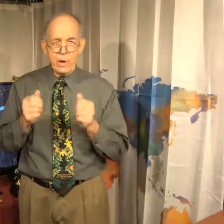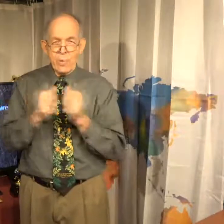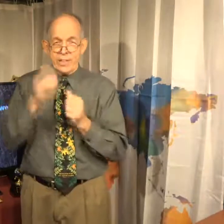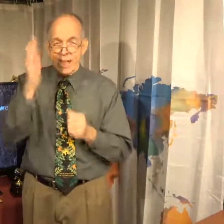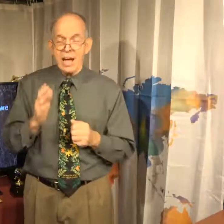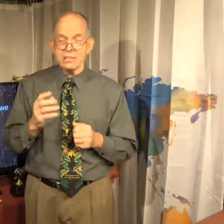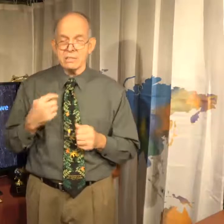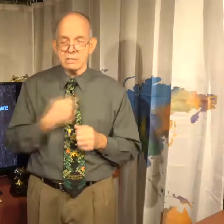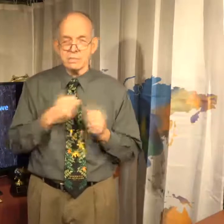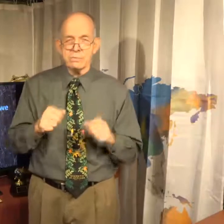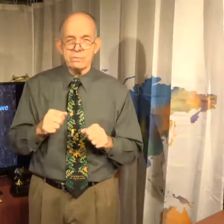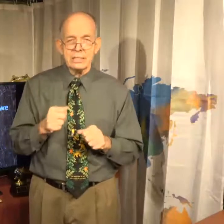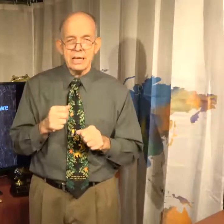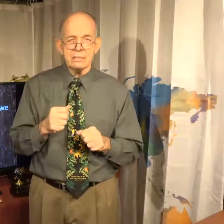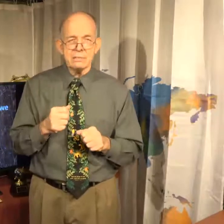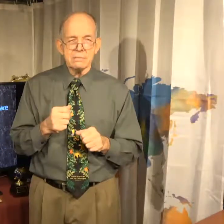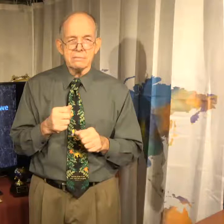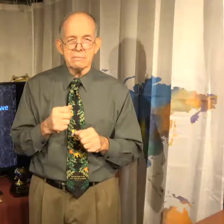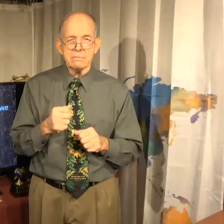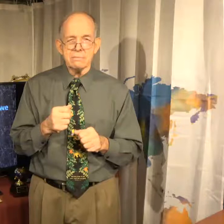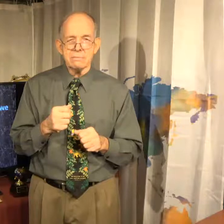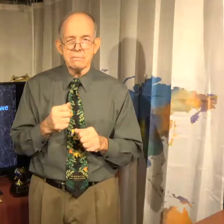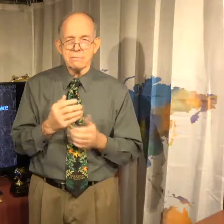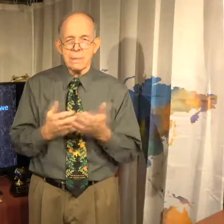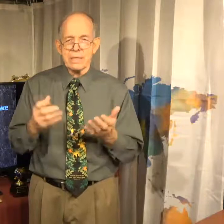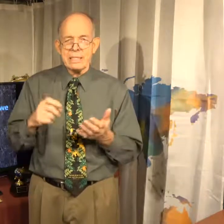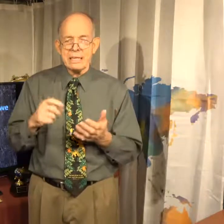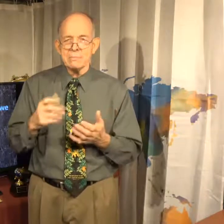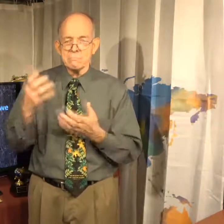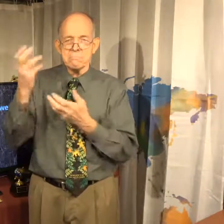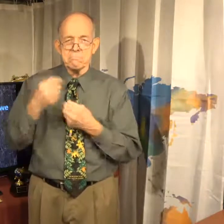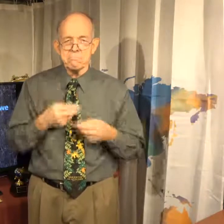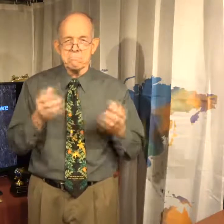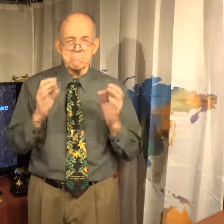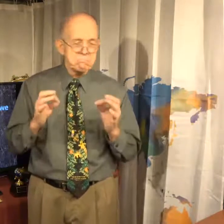With God, we get something new.